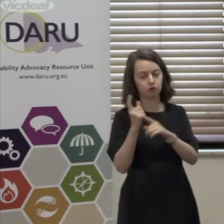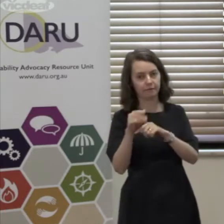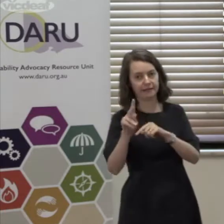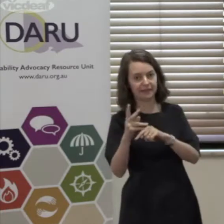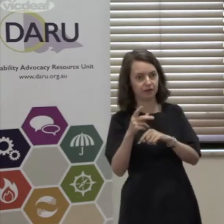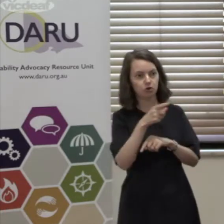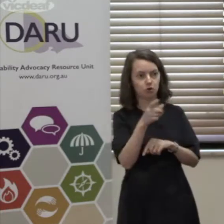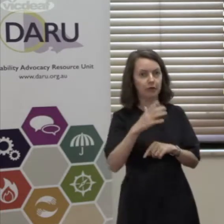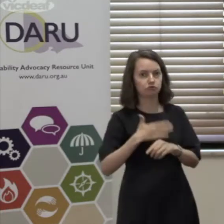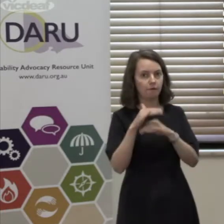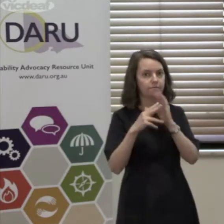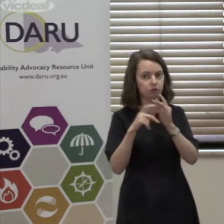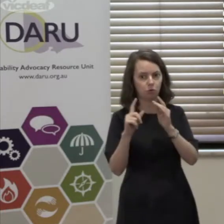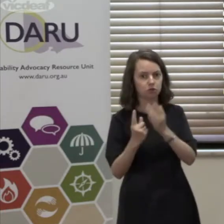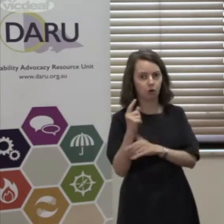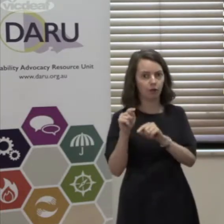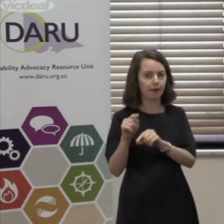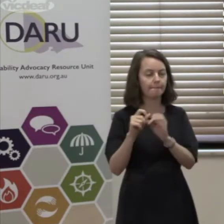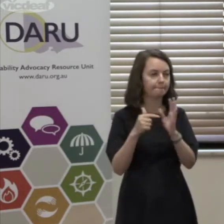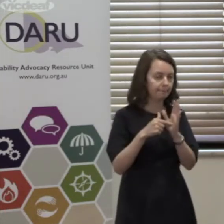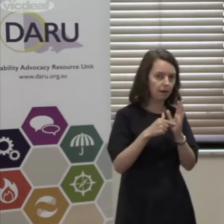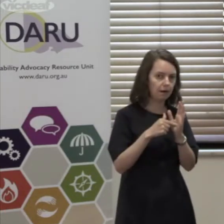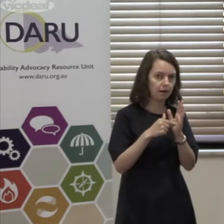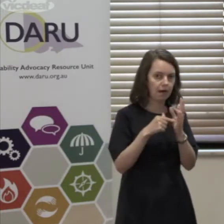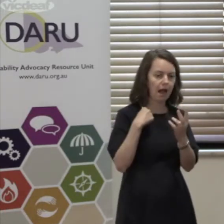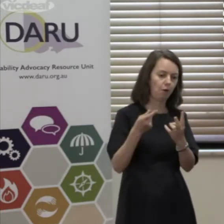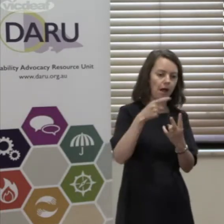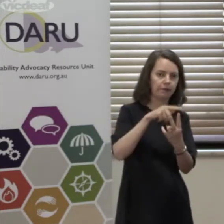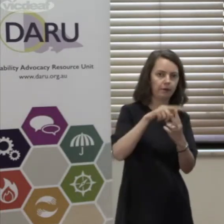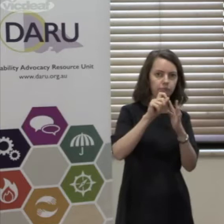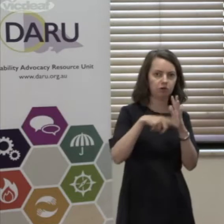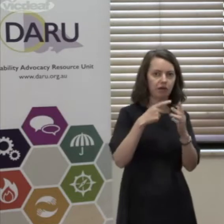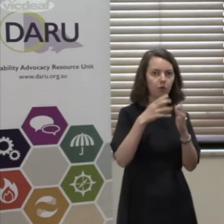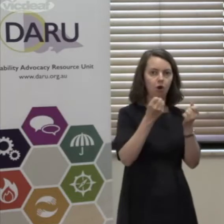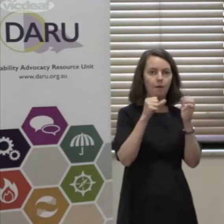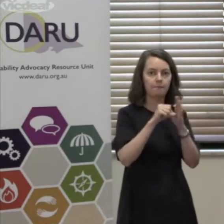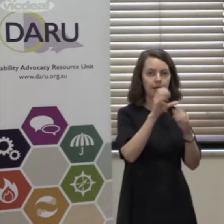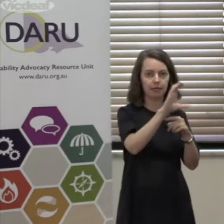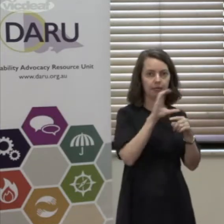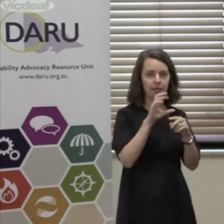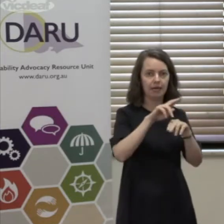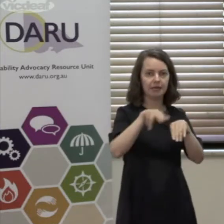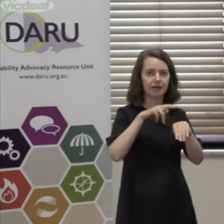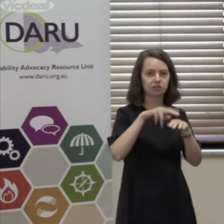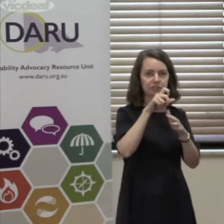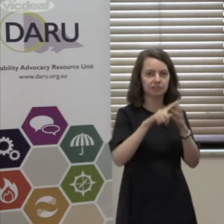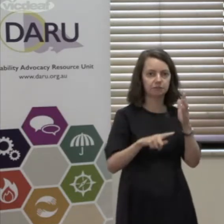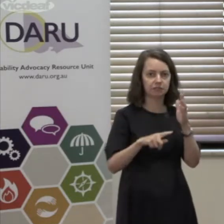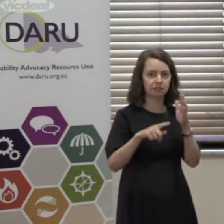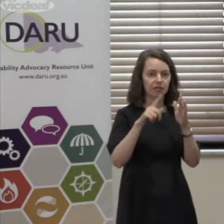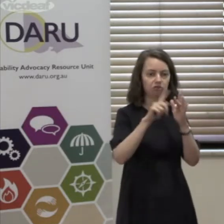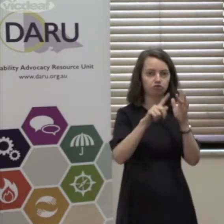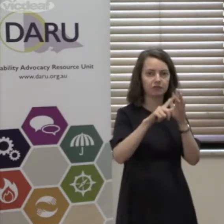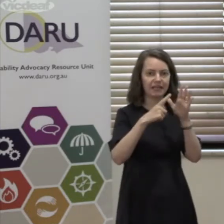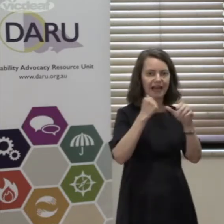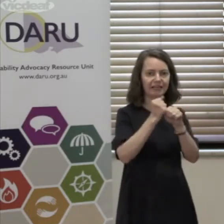more interest to you. But I was just going to let you know that AFDO has received a grant from the National Disability Insurance